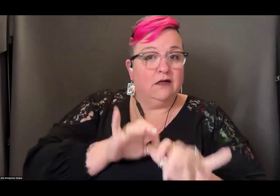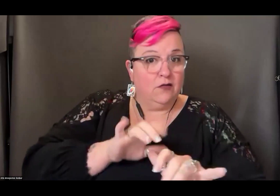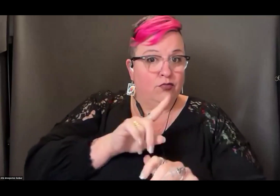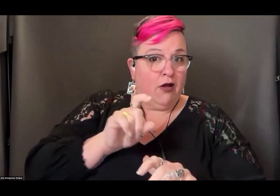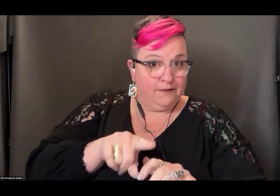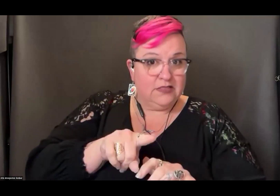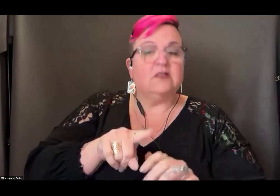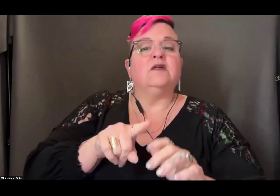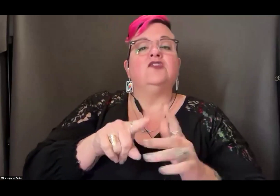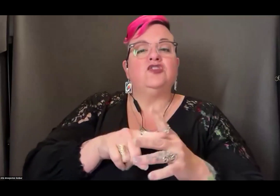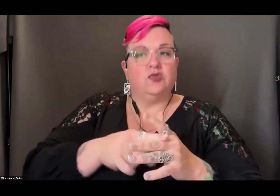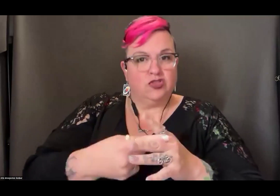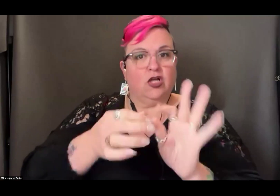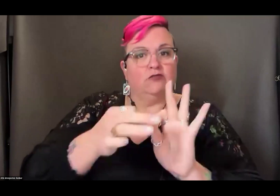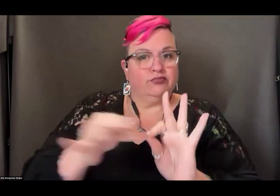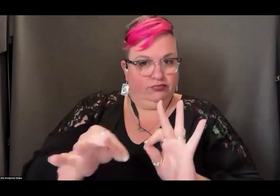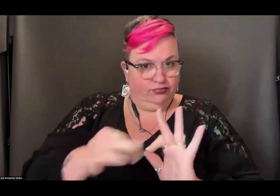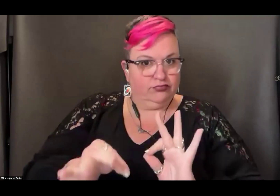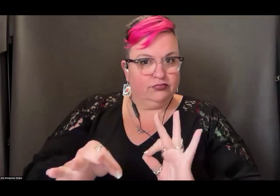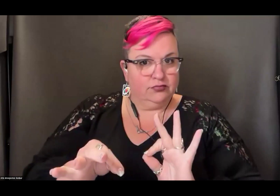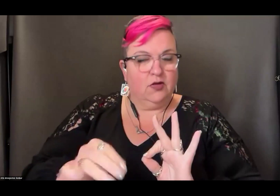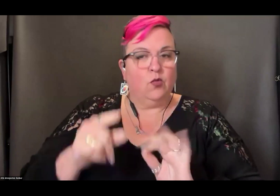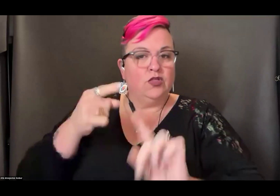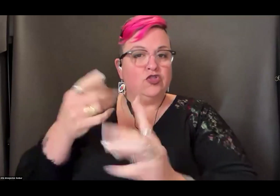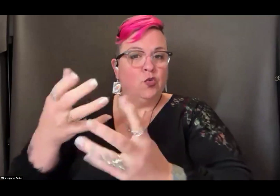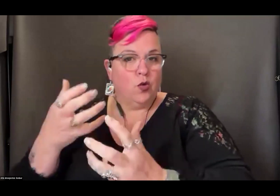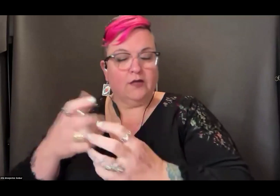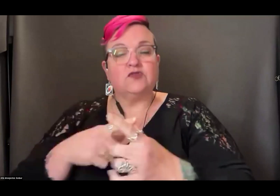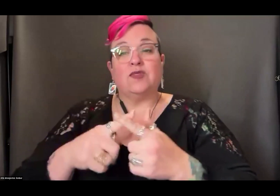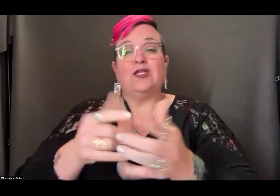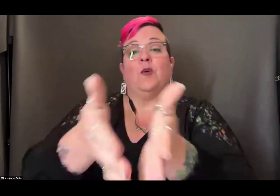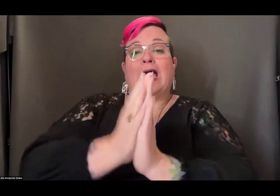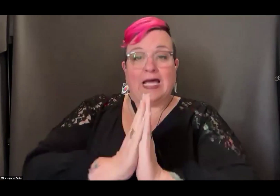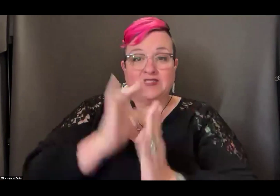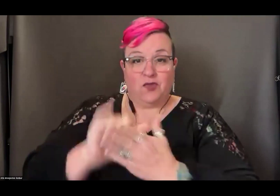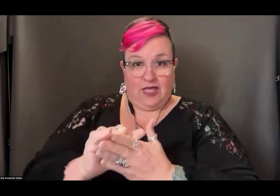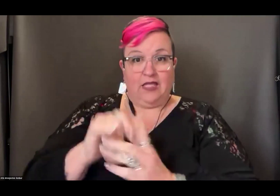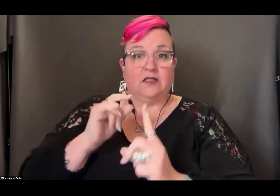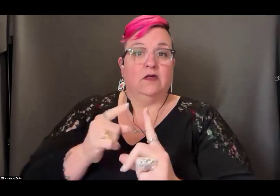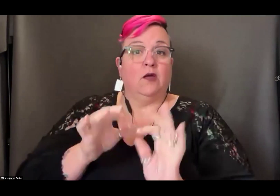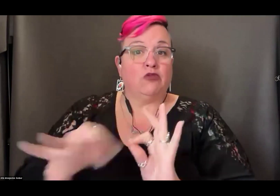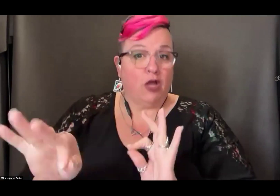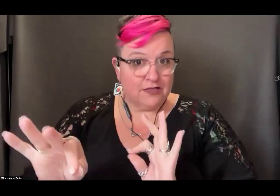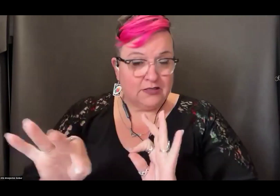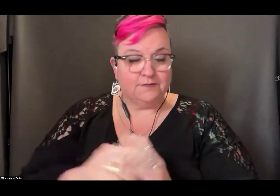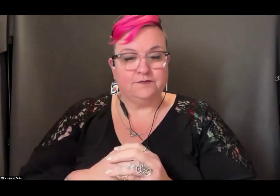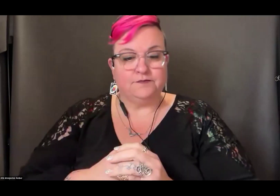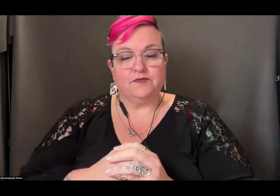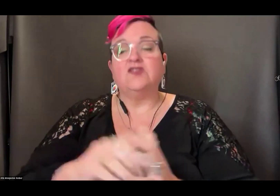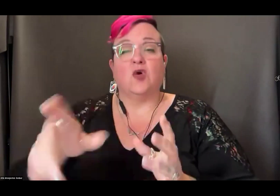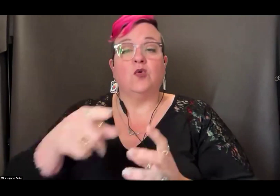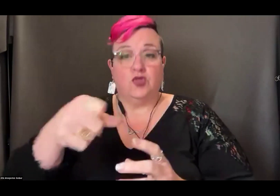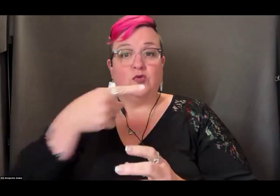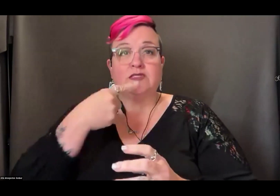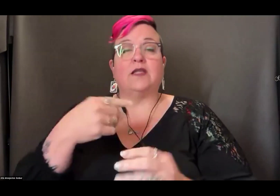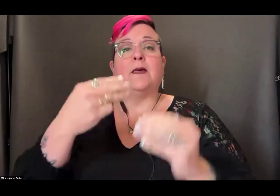want. Now you ask for the prompt. So in this case,